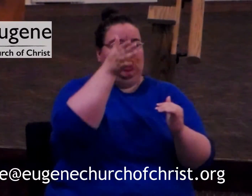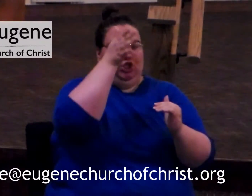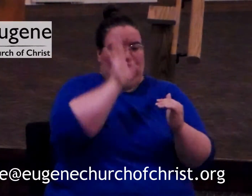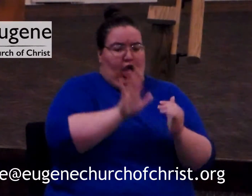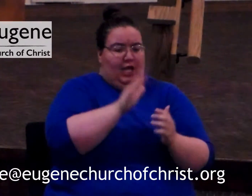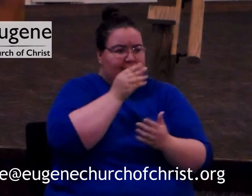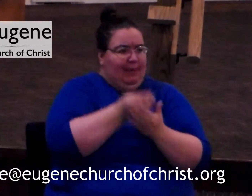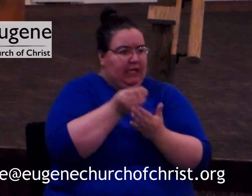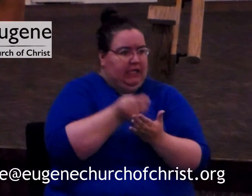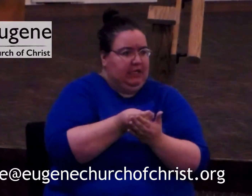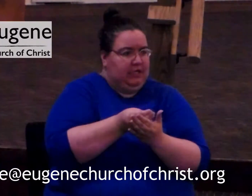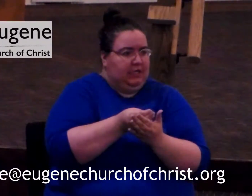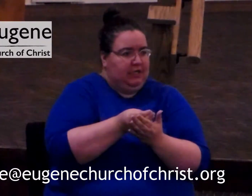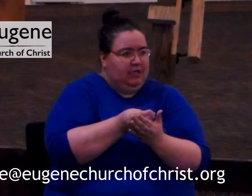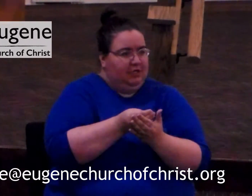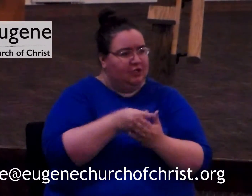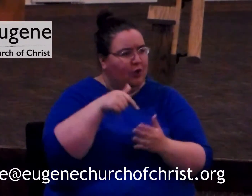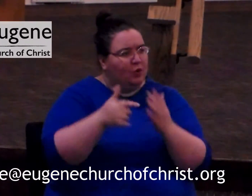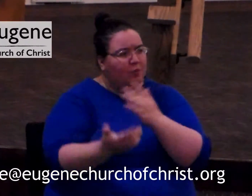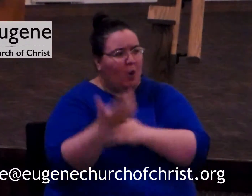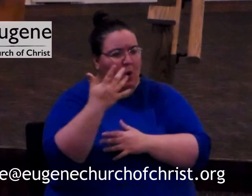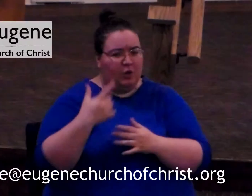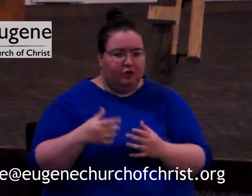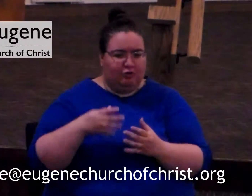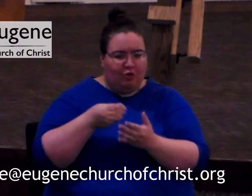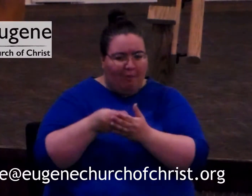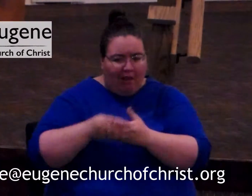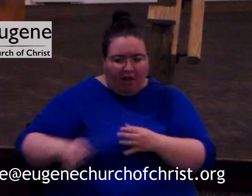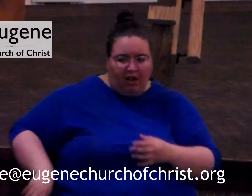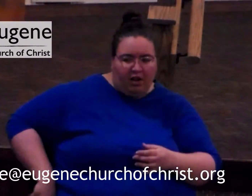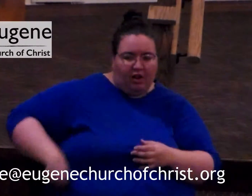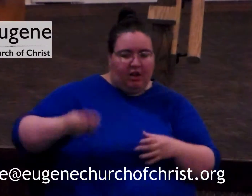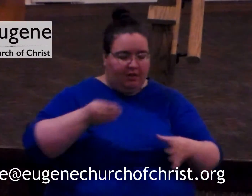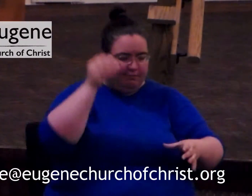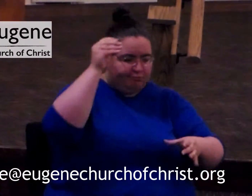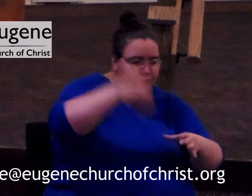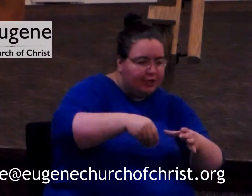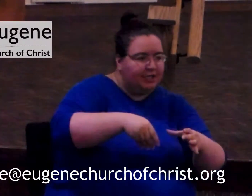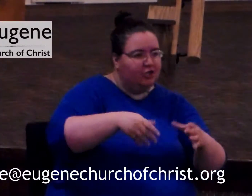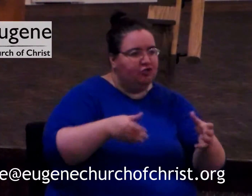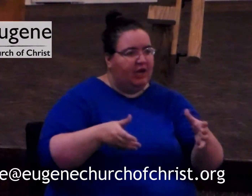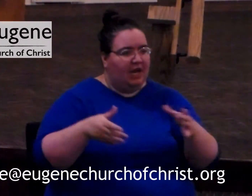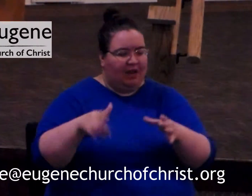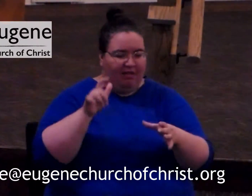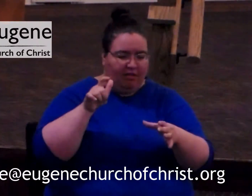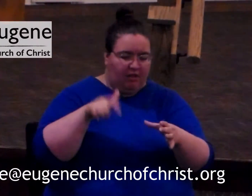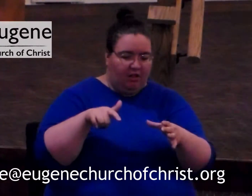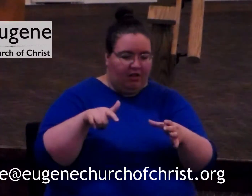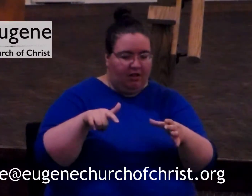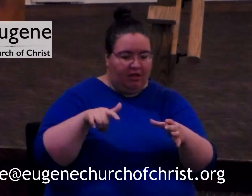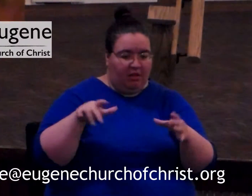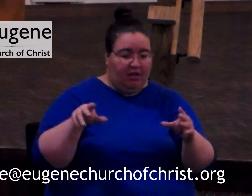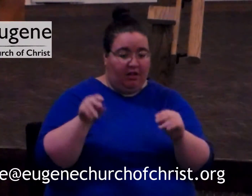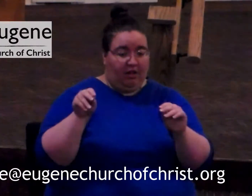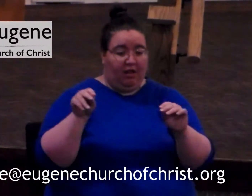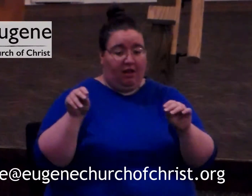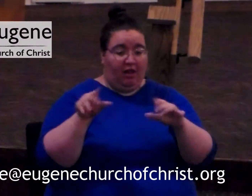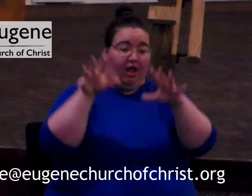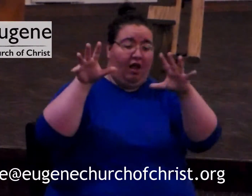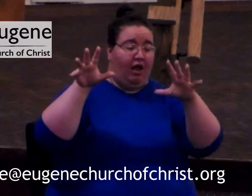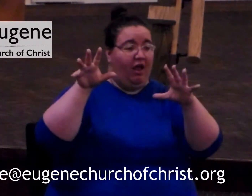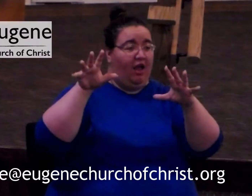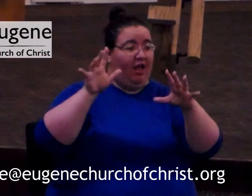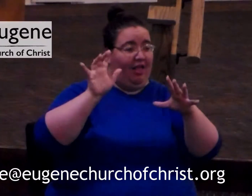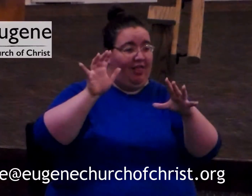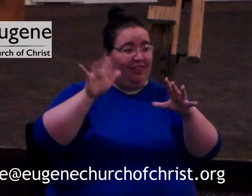this morning and pulled some bills or a check out of your checkbook and put it into that tray, and suddenly there was a kind of moment, and